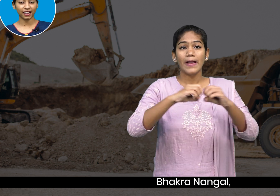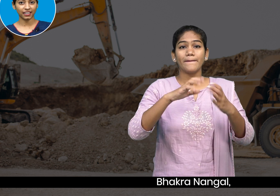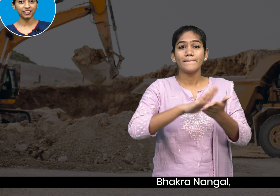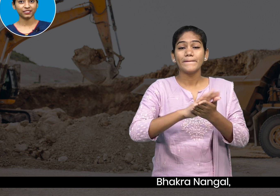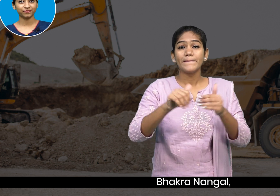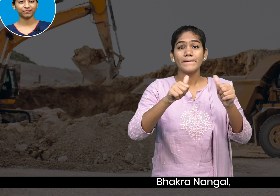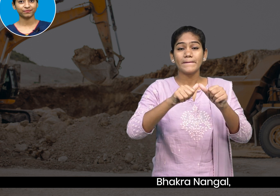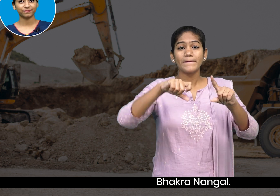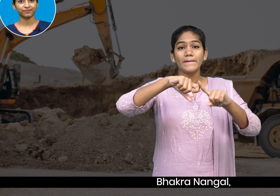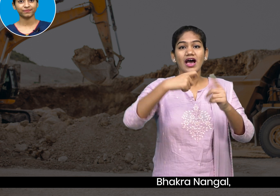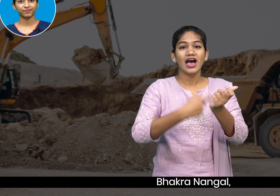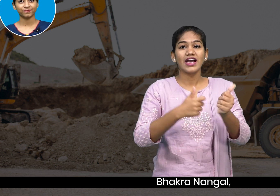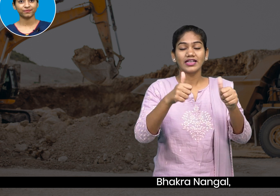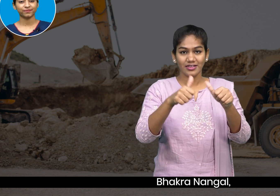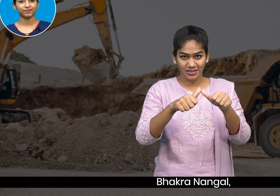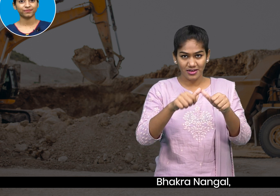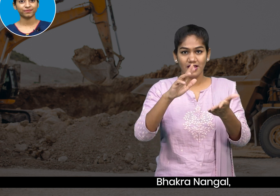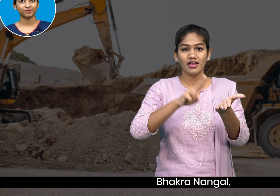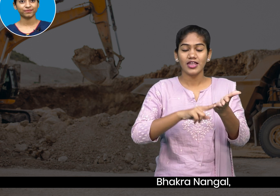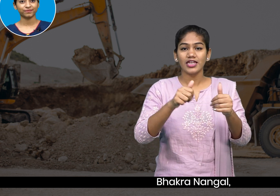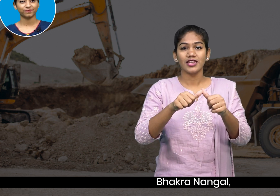Bakra Nangal,